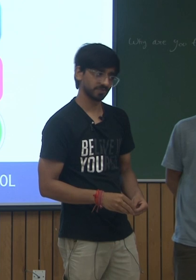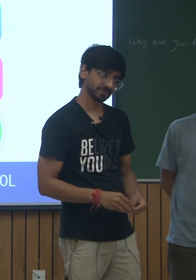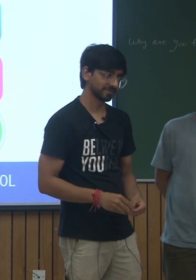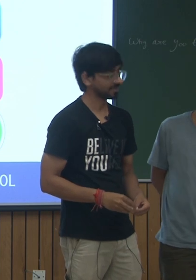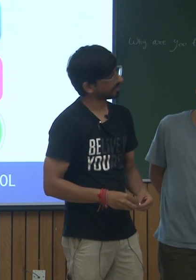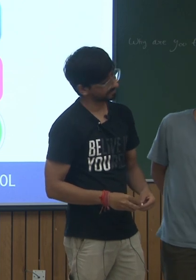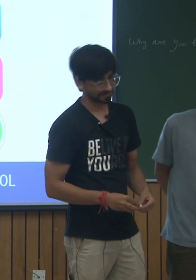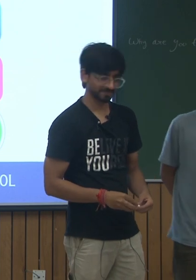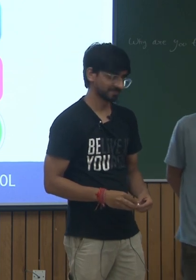Yeah.